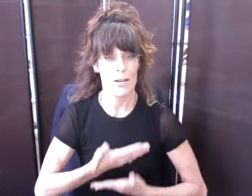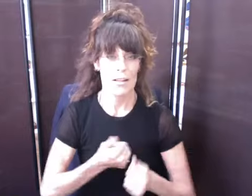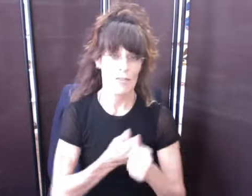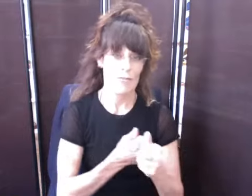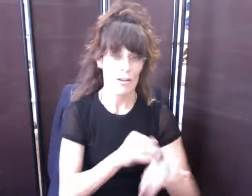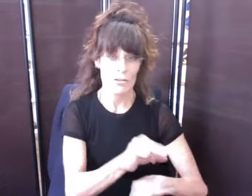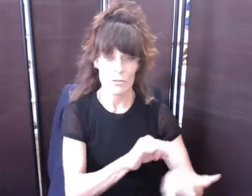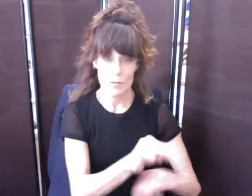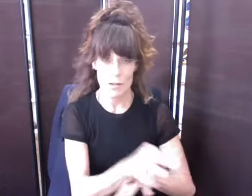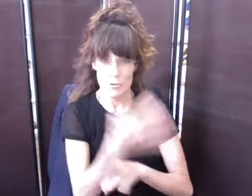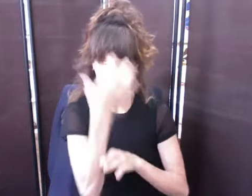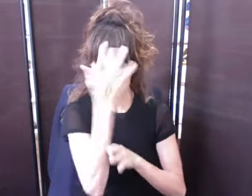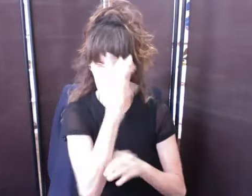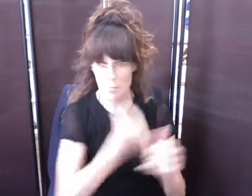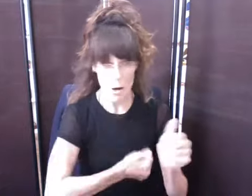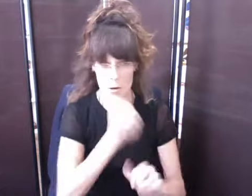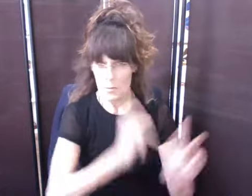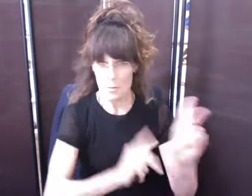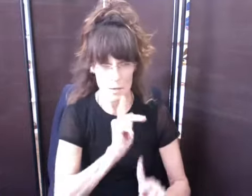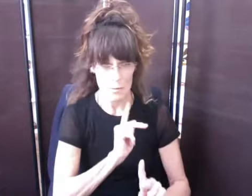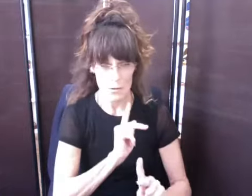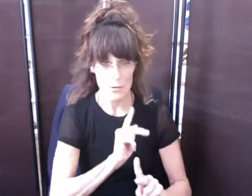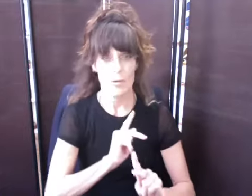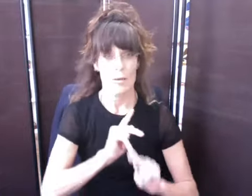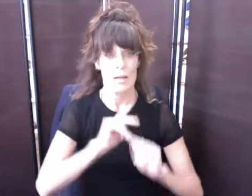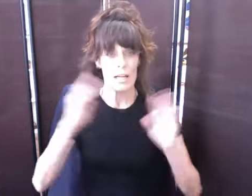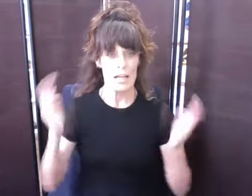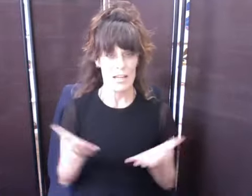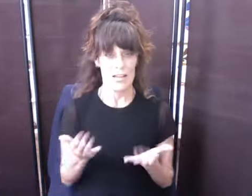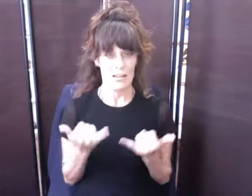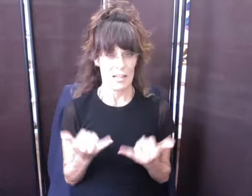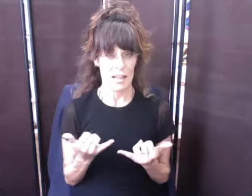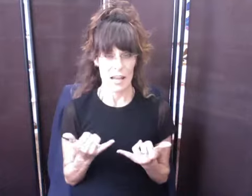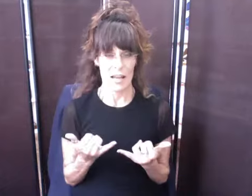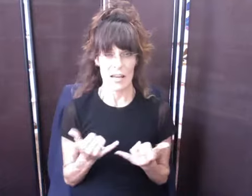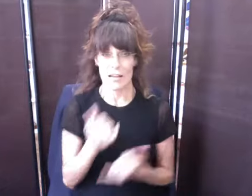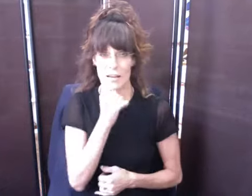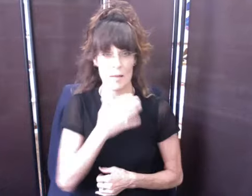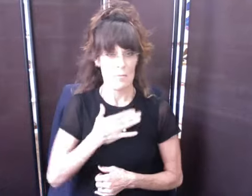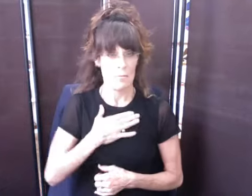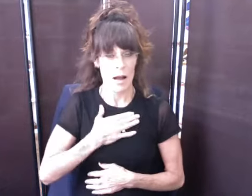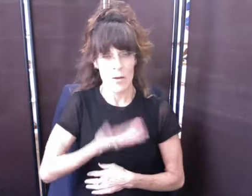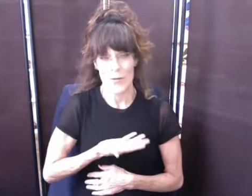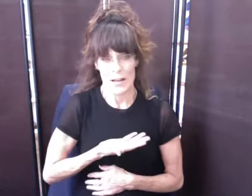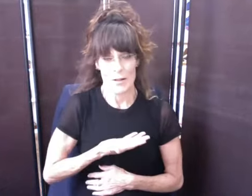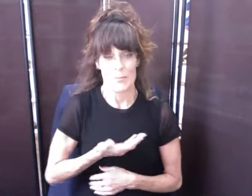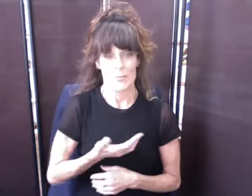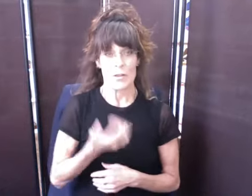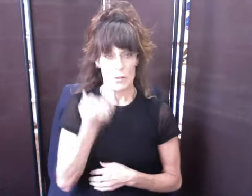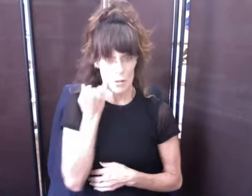much wiser than I am to get me to where I am today. And it has nothing to do with me. So if you're out there tonight, and in a group this size,